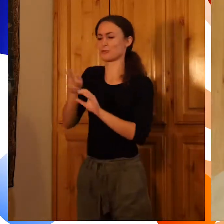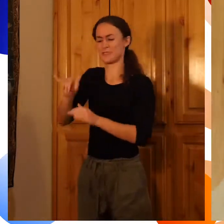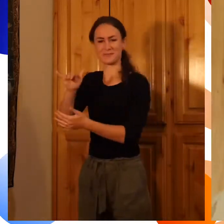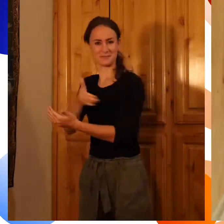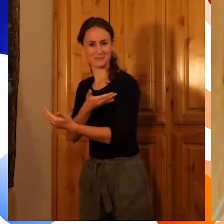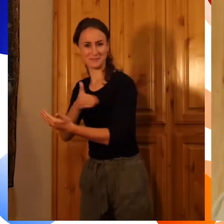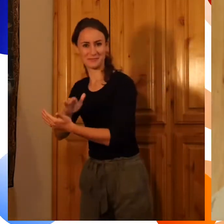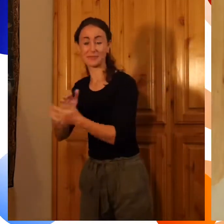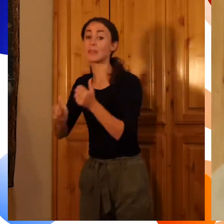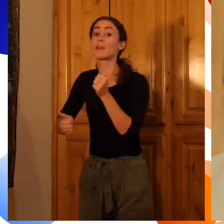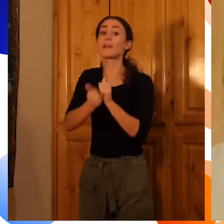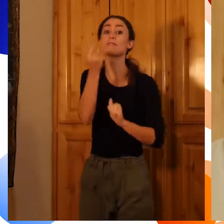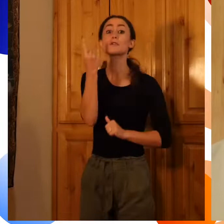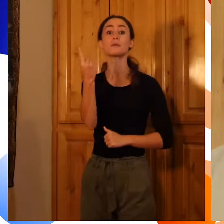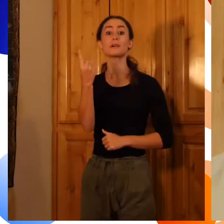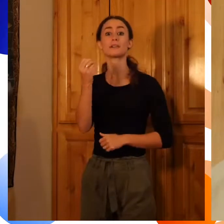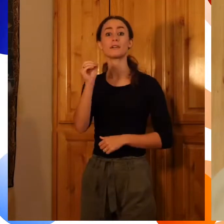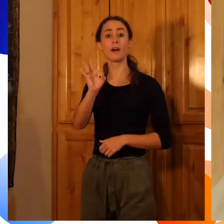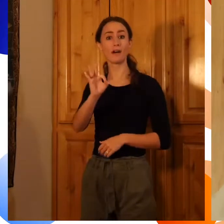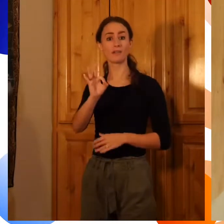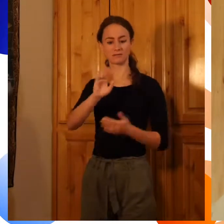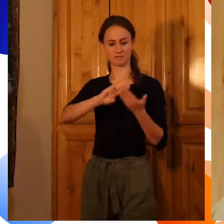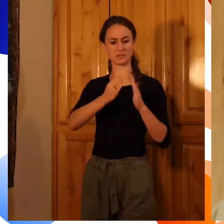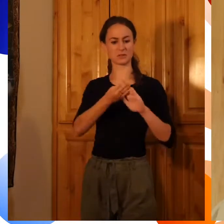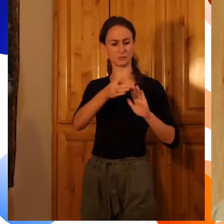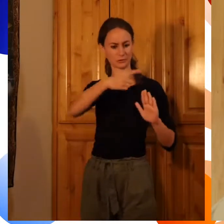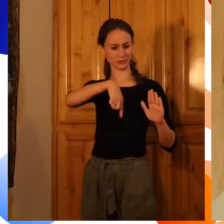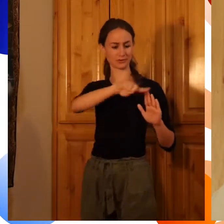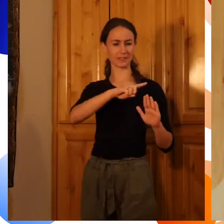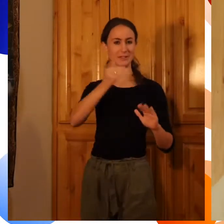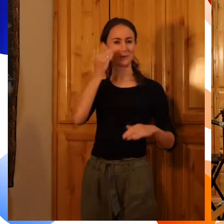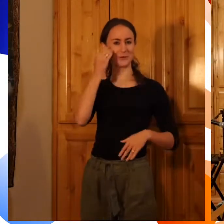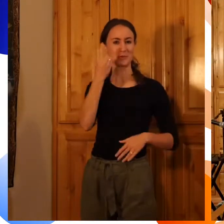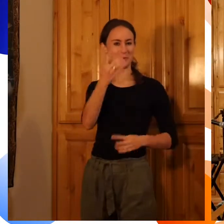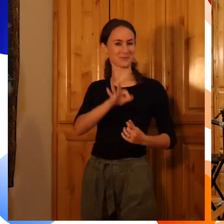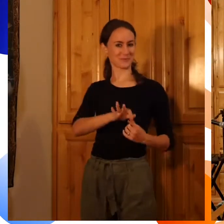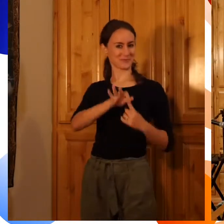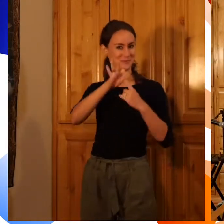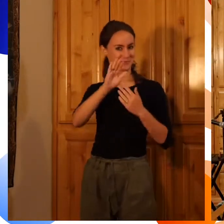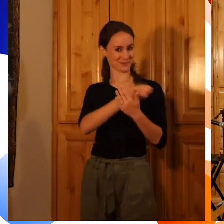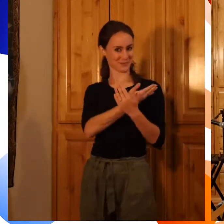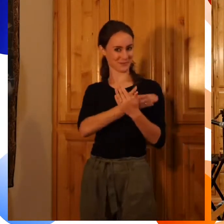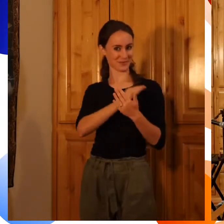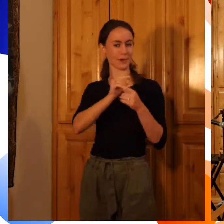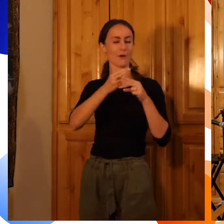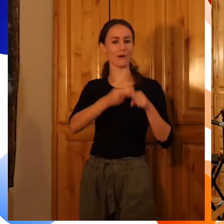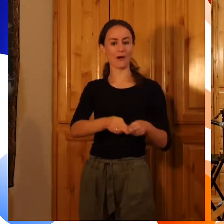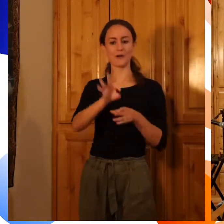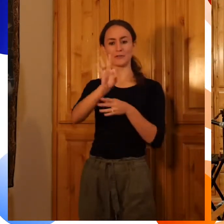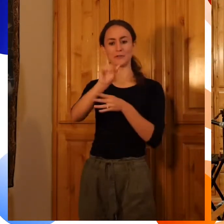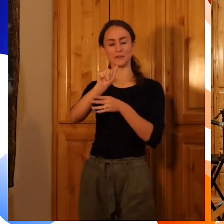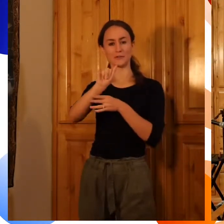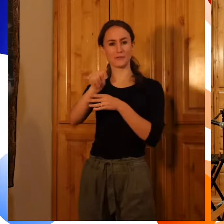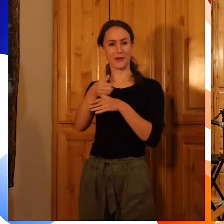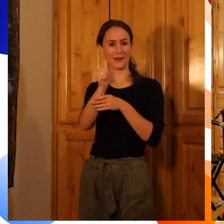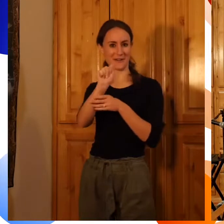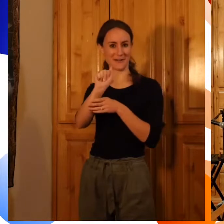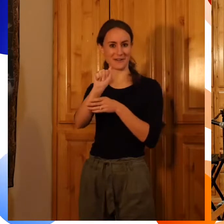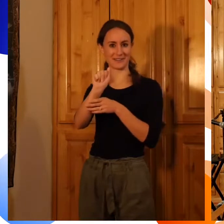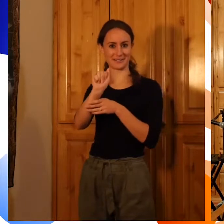called the Fahabi Jig. And many of the people from St. Johnstown danced beneath the